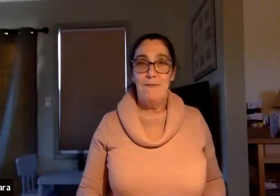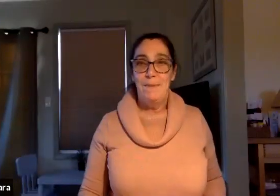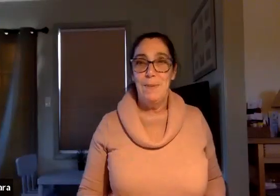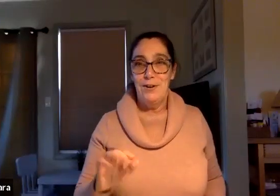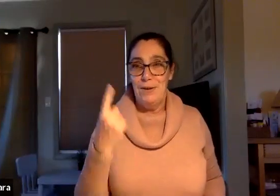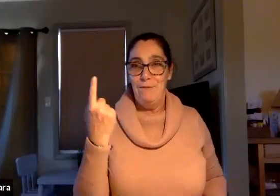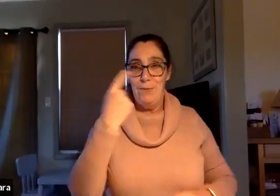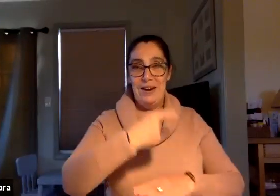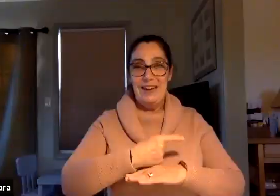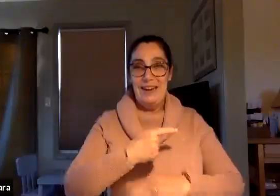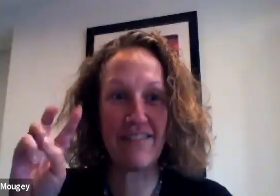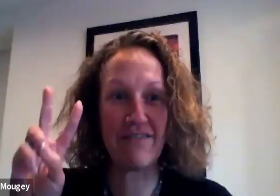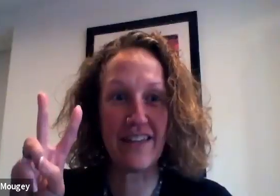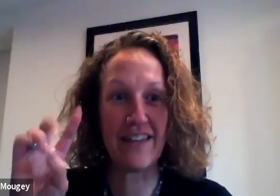an embarrassment.